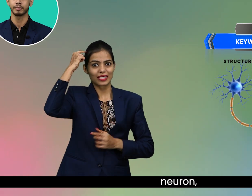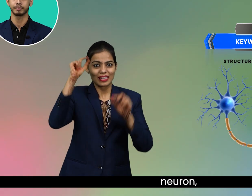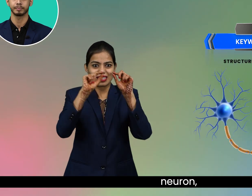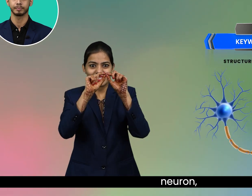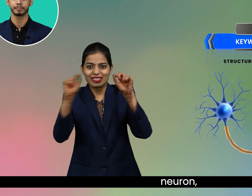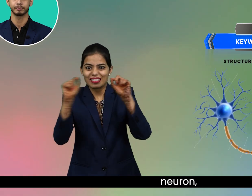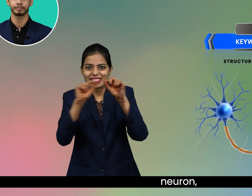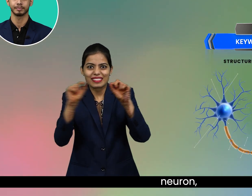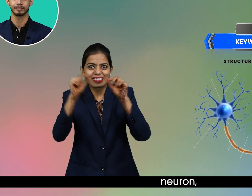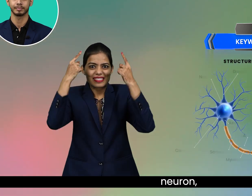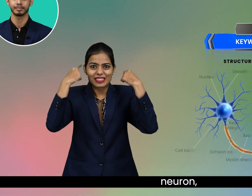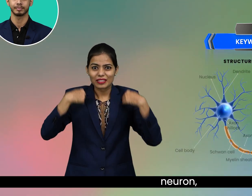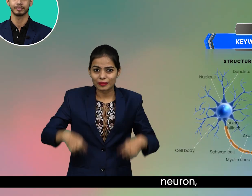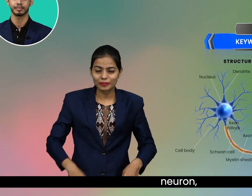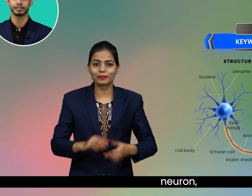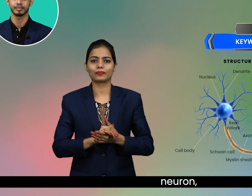neuron,